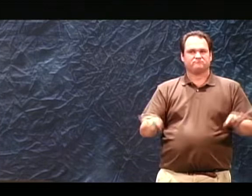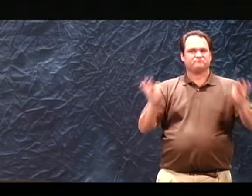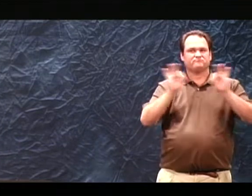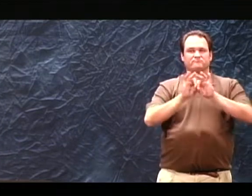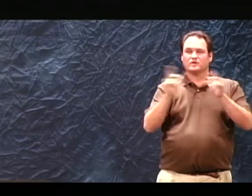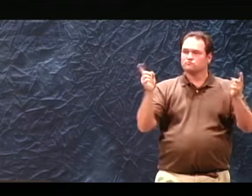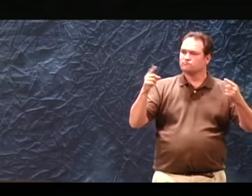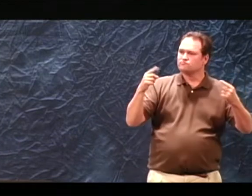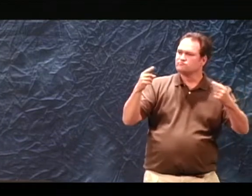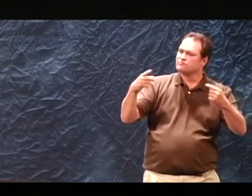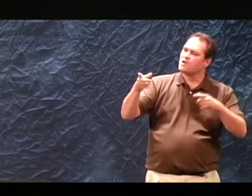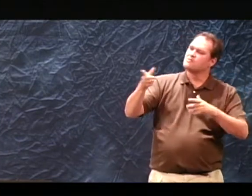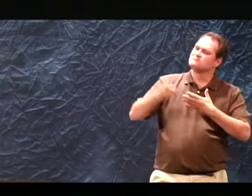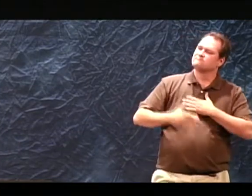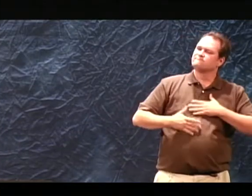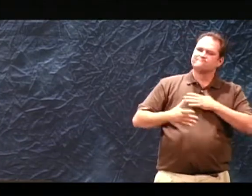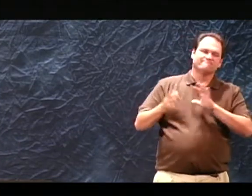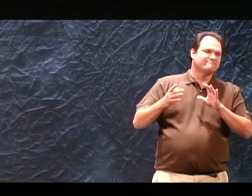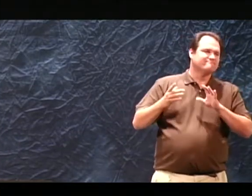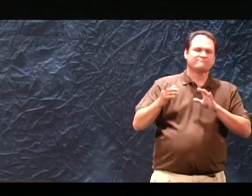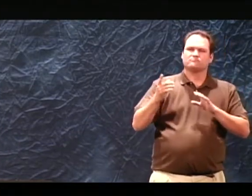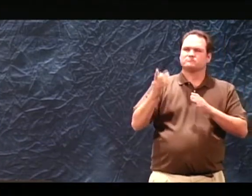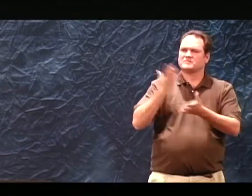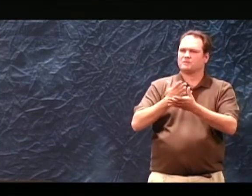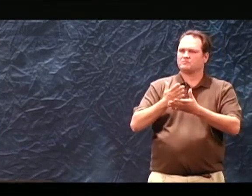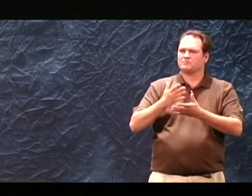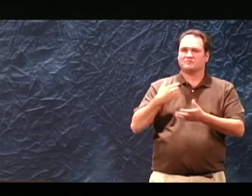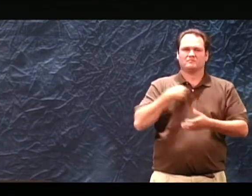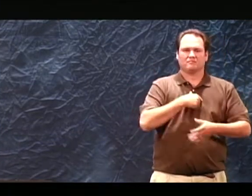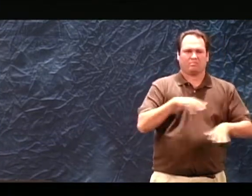every member of the church is important